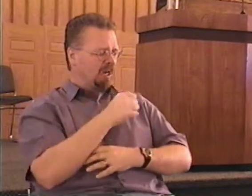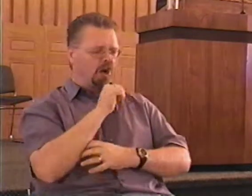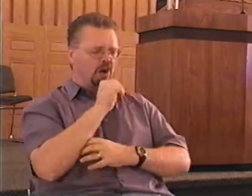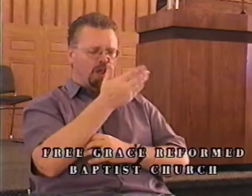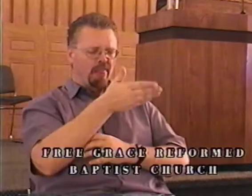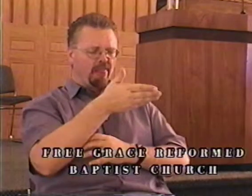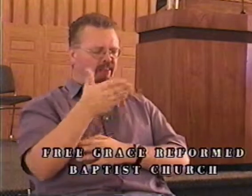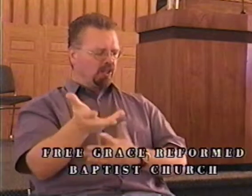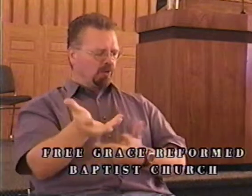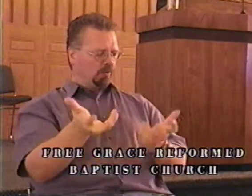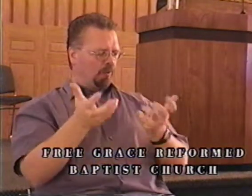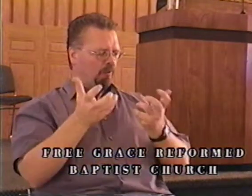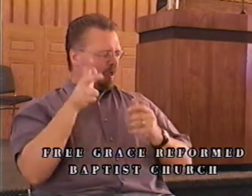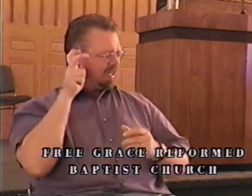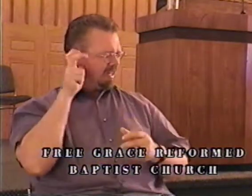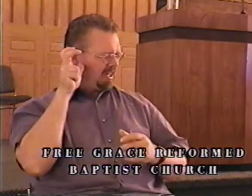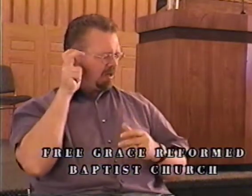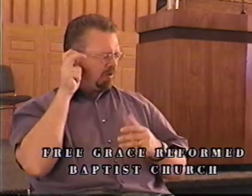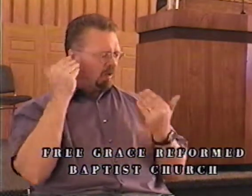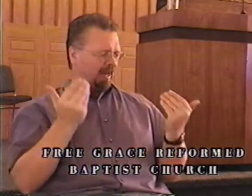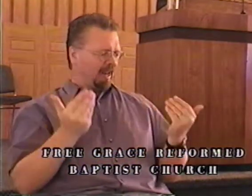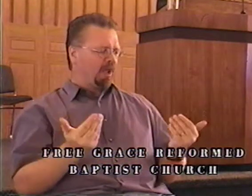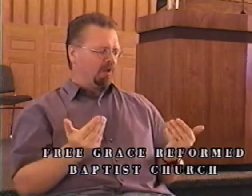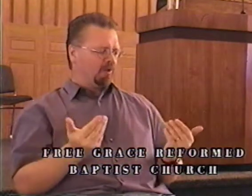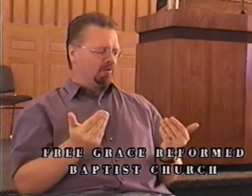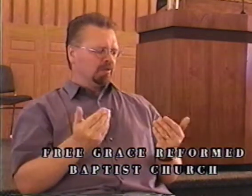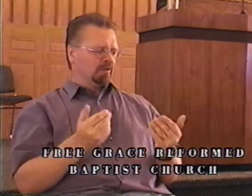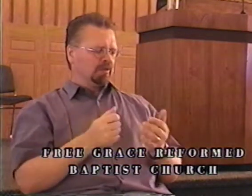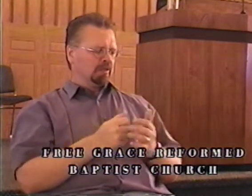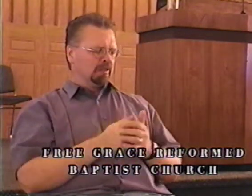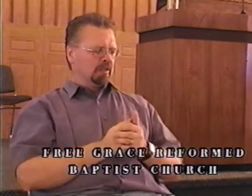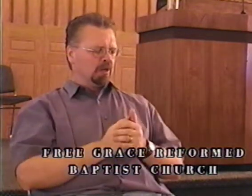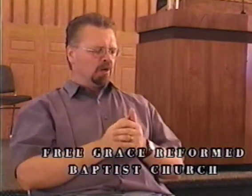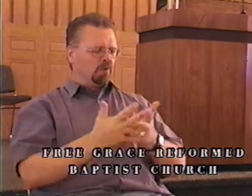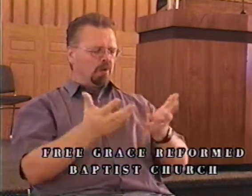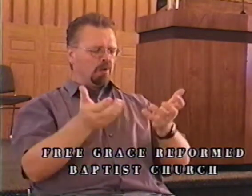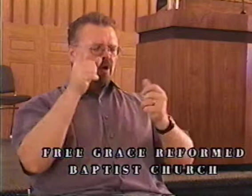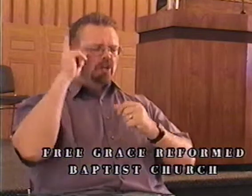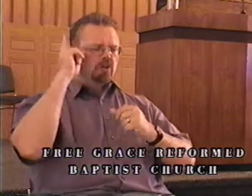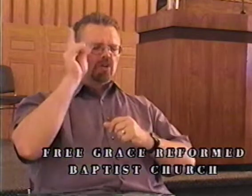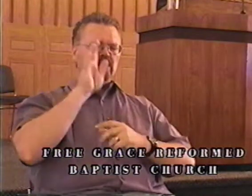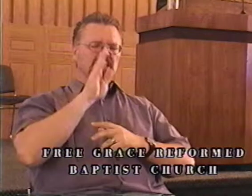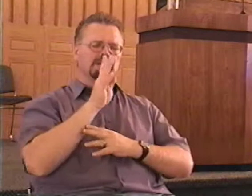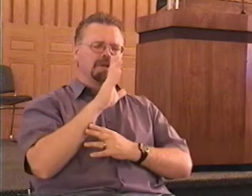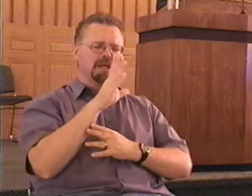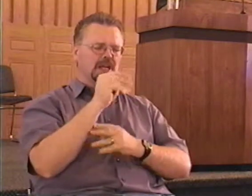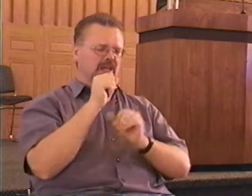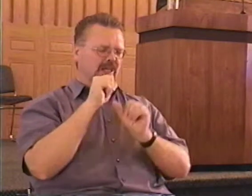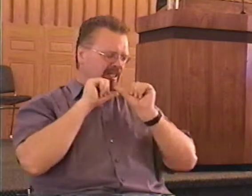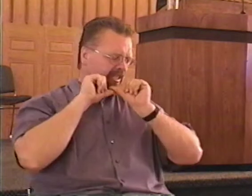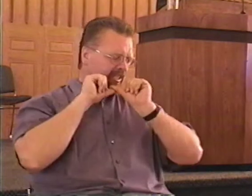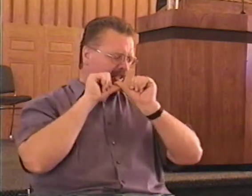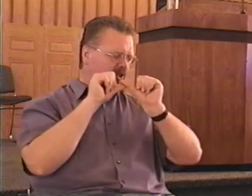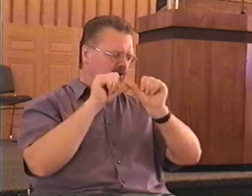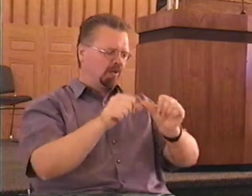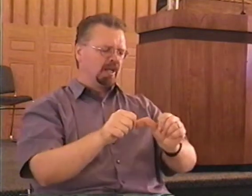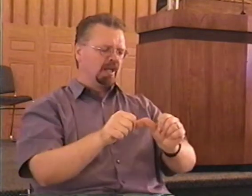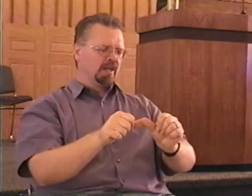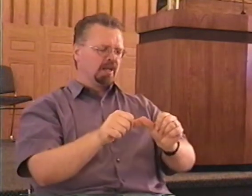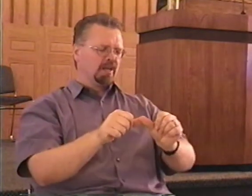to hear at this time, we want you to speak to us and continually living